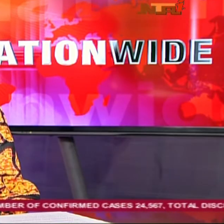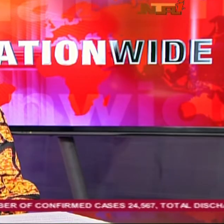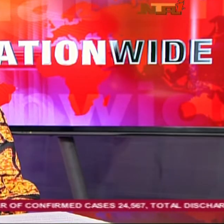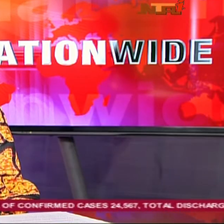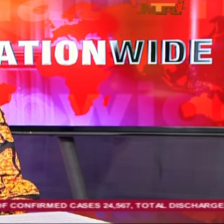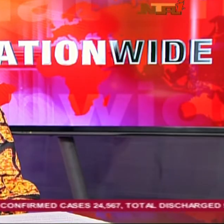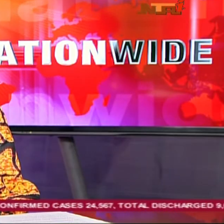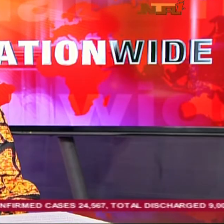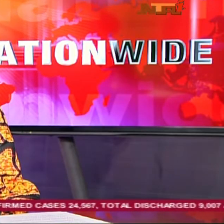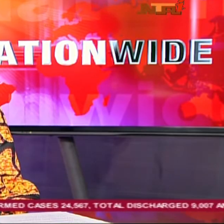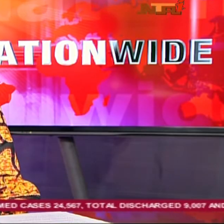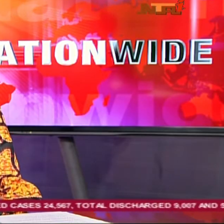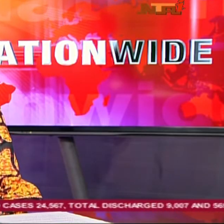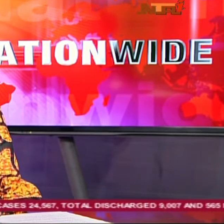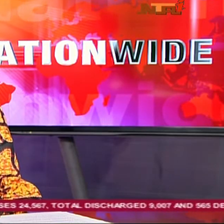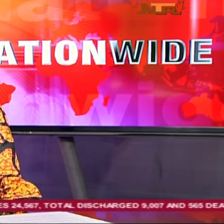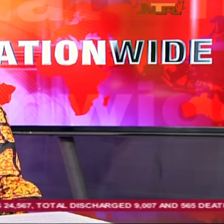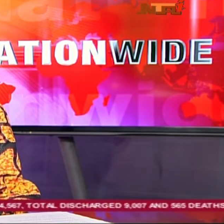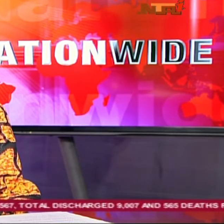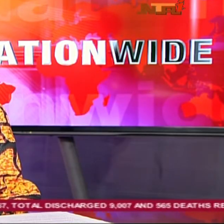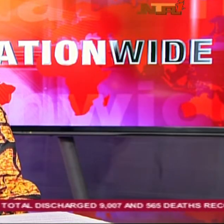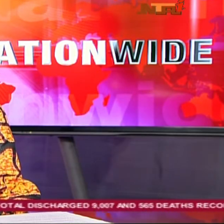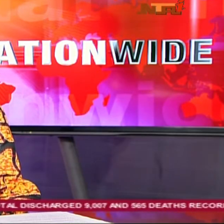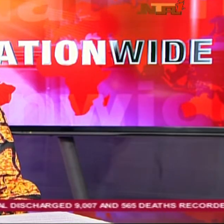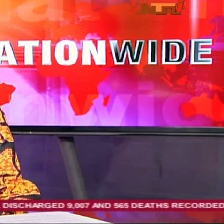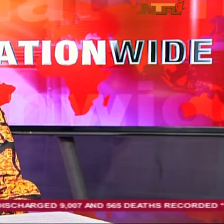first child of his parents. Like most children,